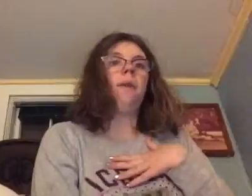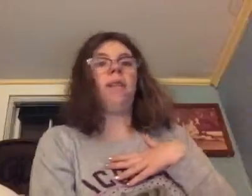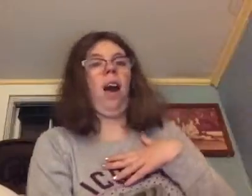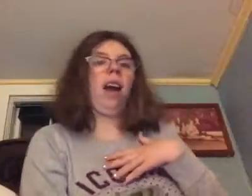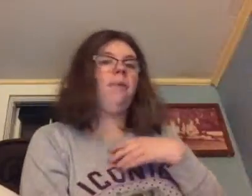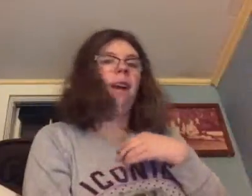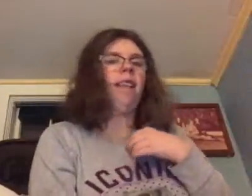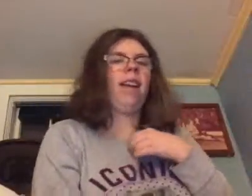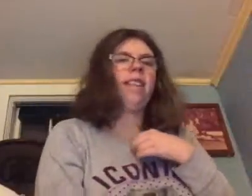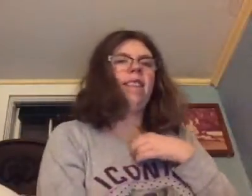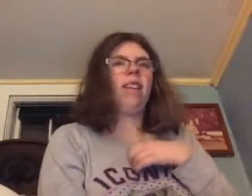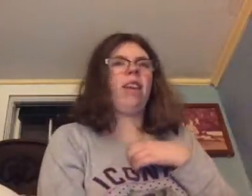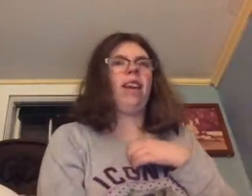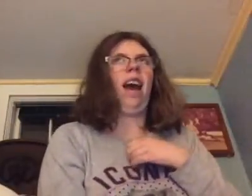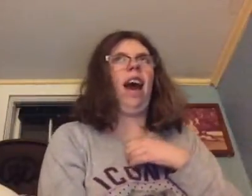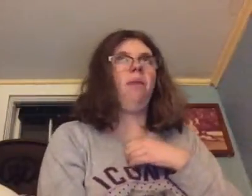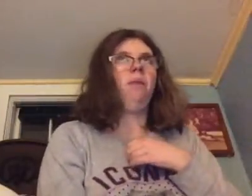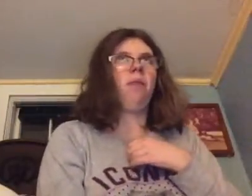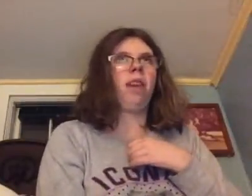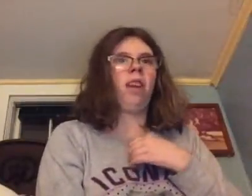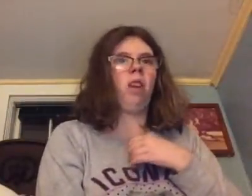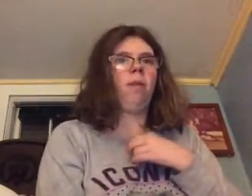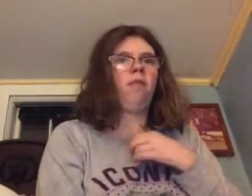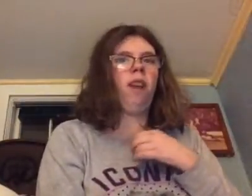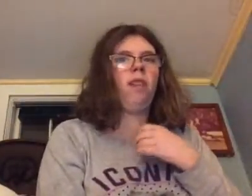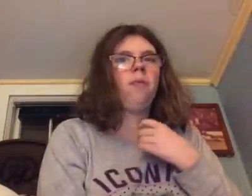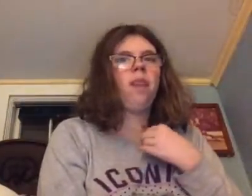can talk about, like, stuff like I would with, like, a girl best friend.